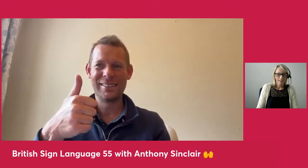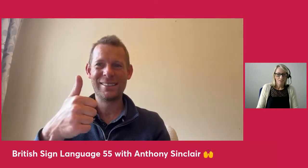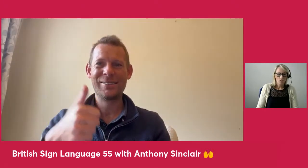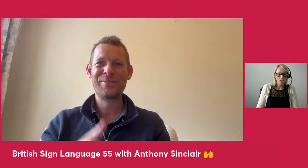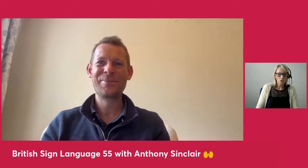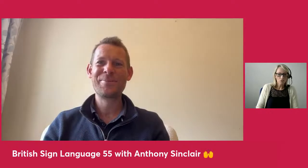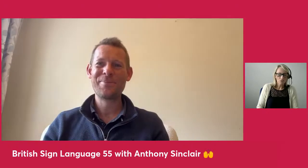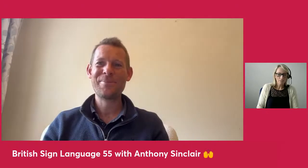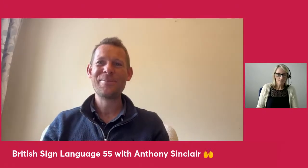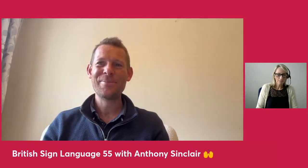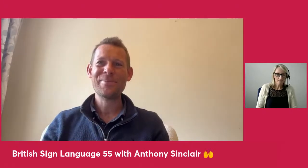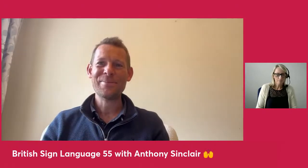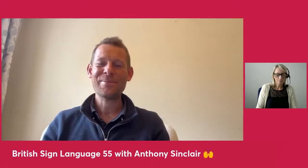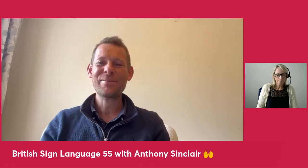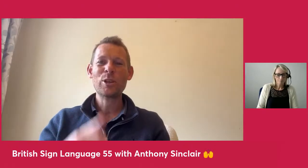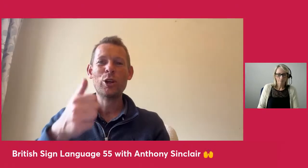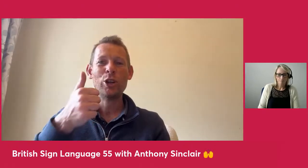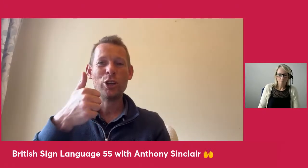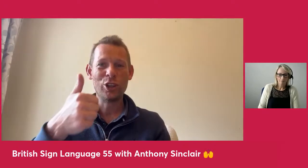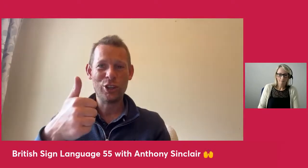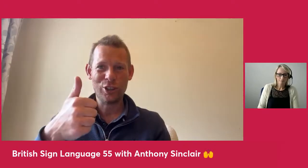And then good,